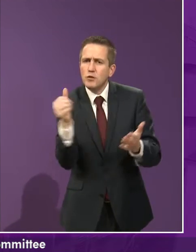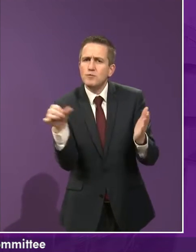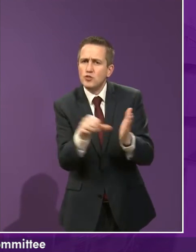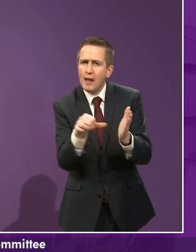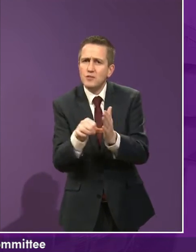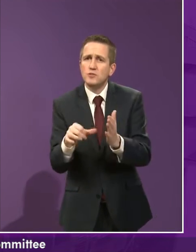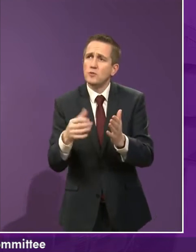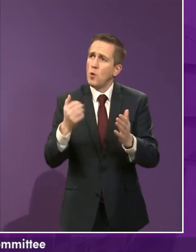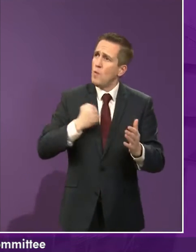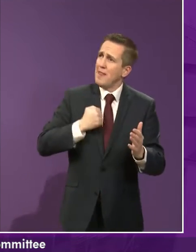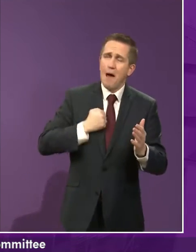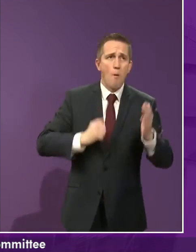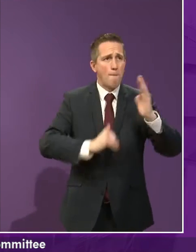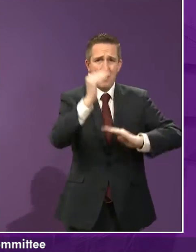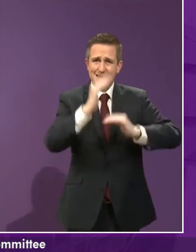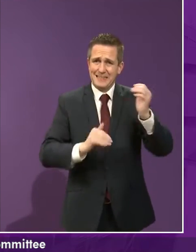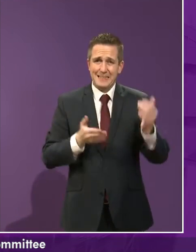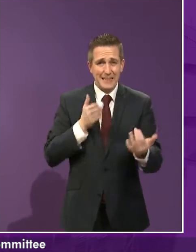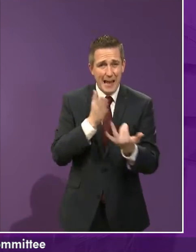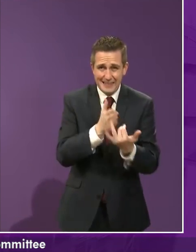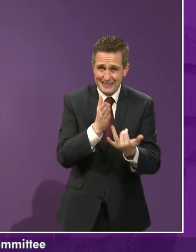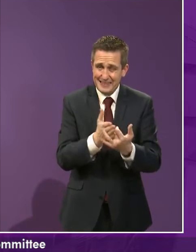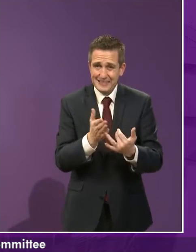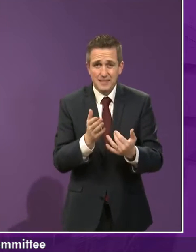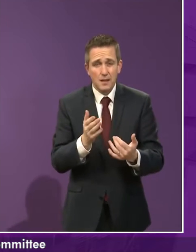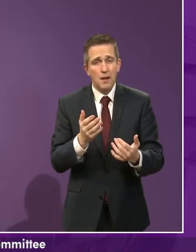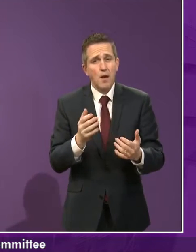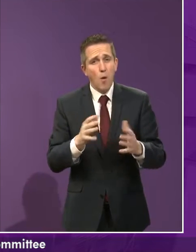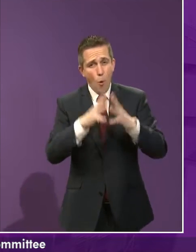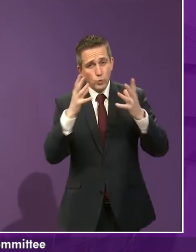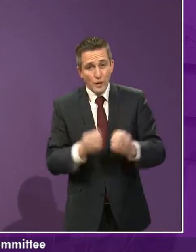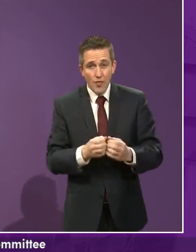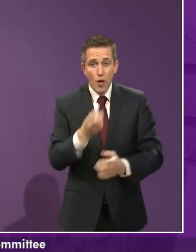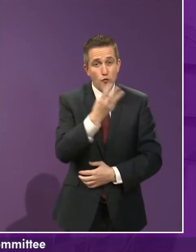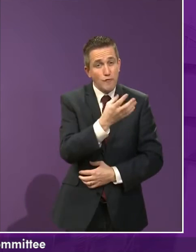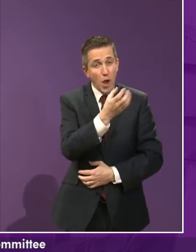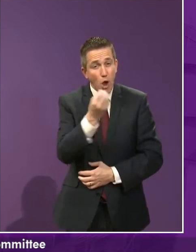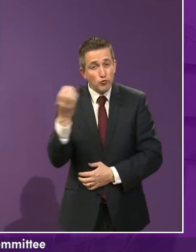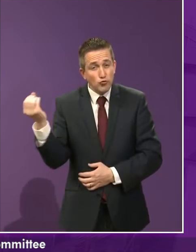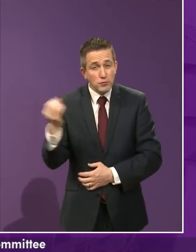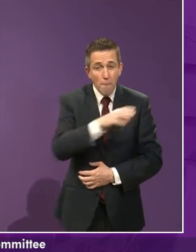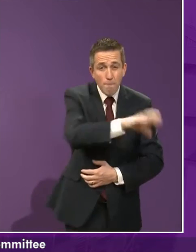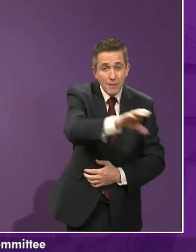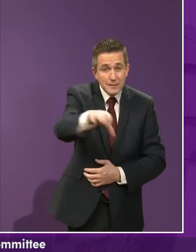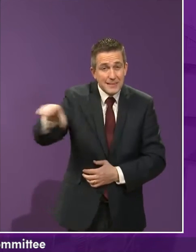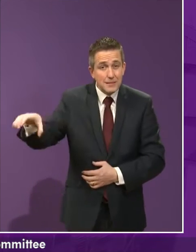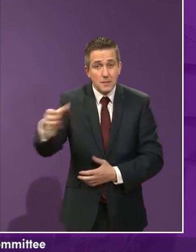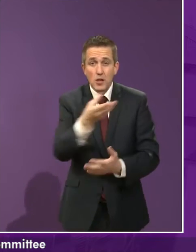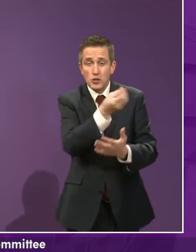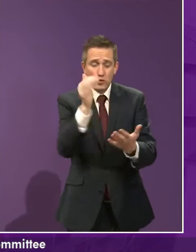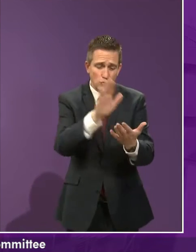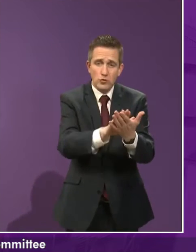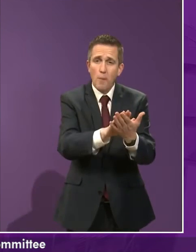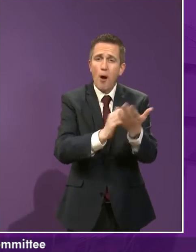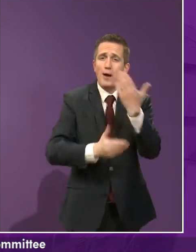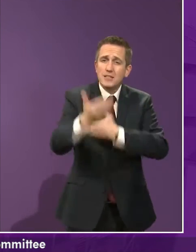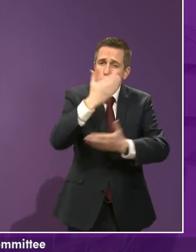our physical estate, the fact that we've got almost 300 buildings, some of which are listed, some of which are very